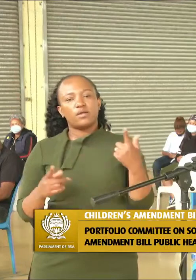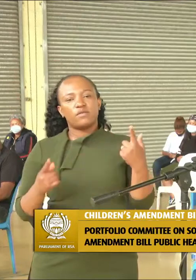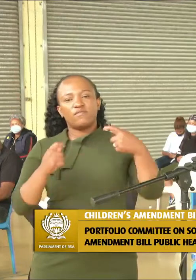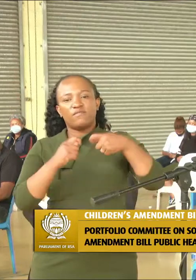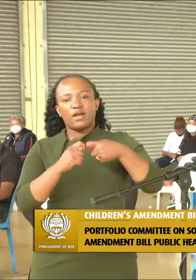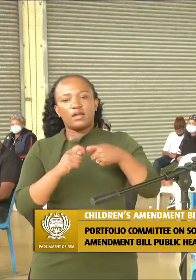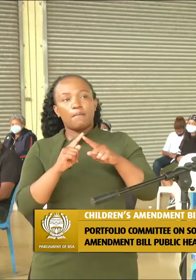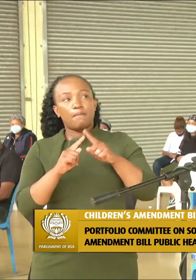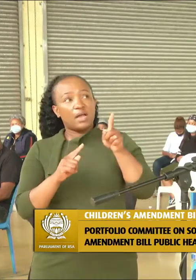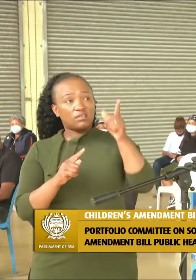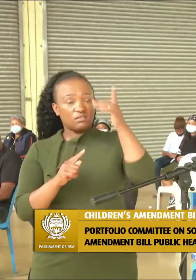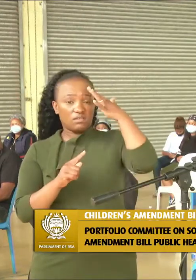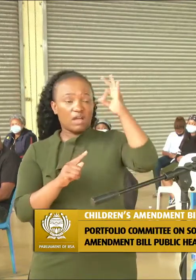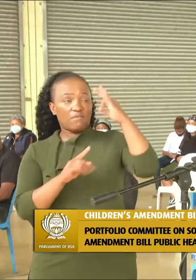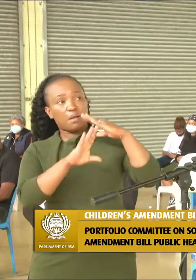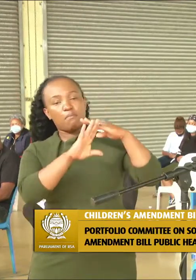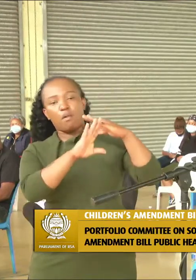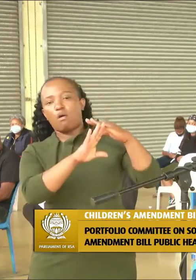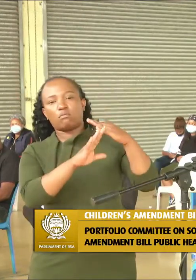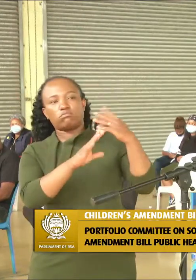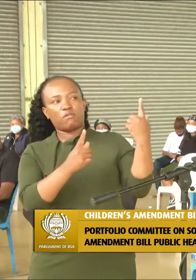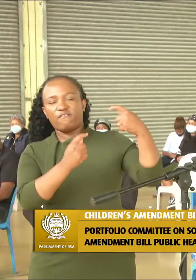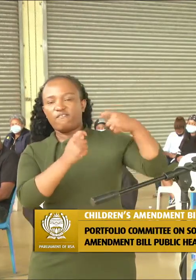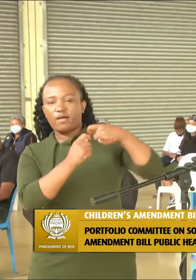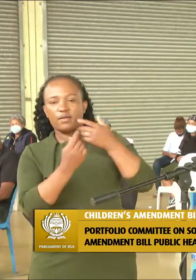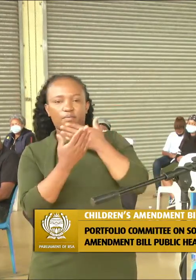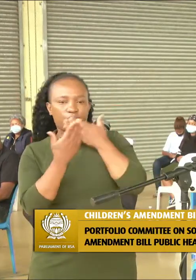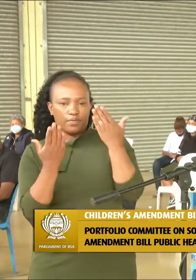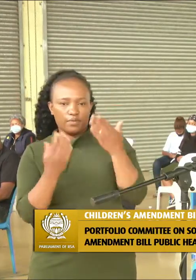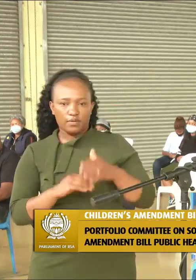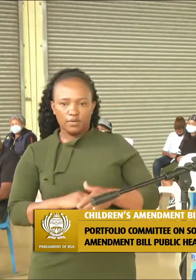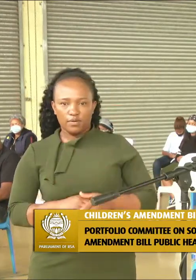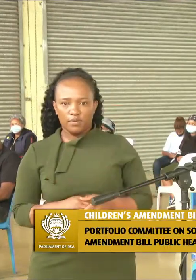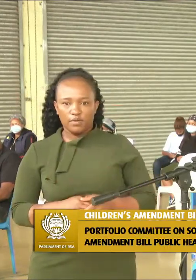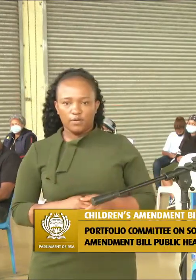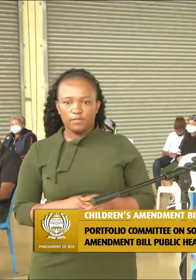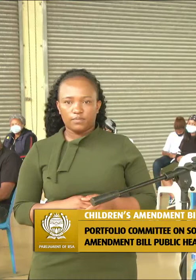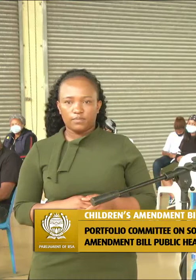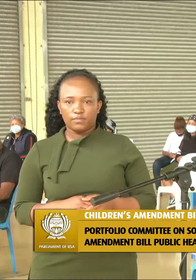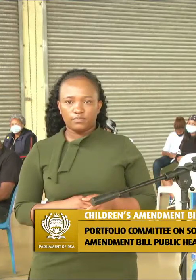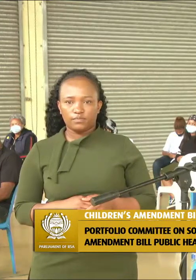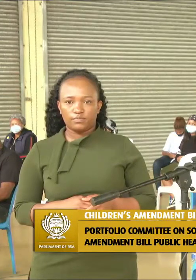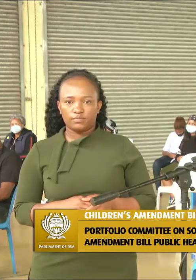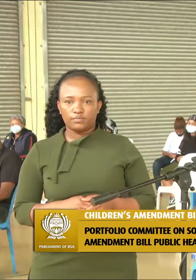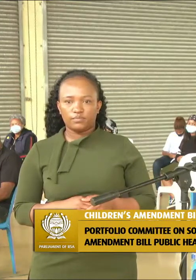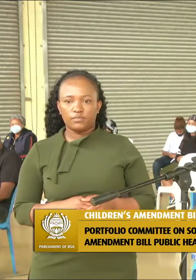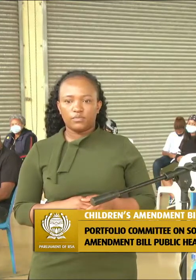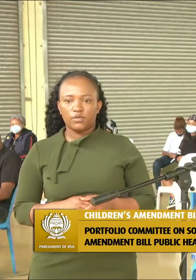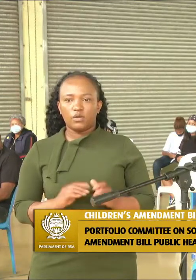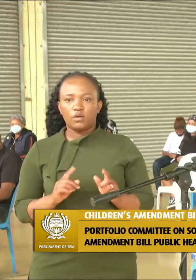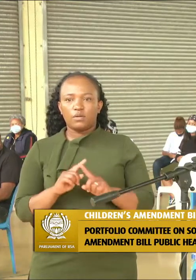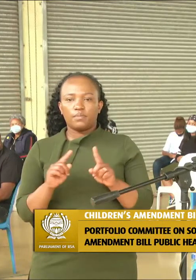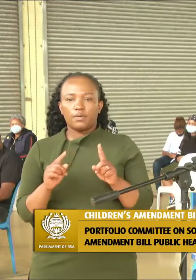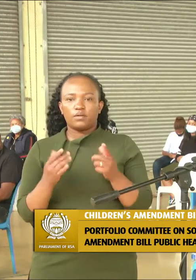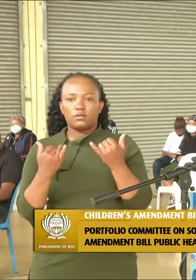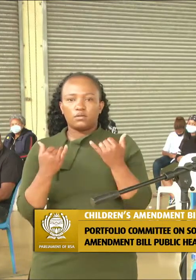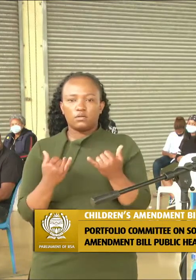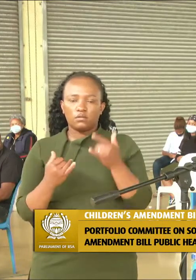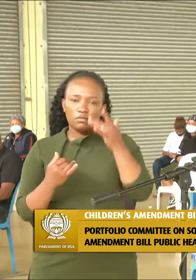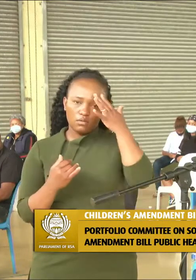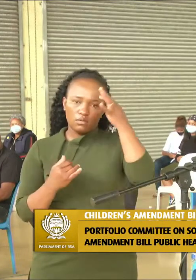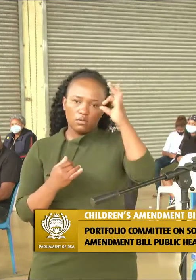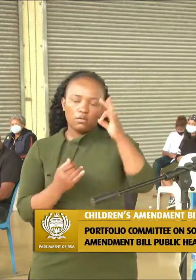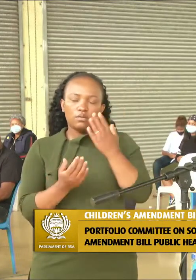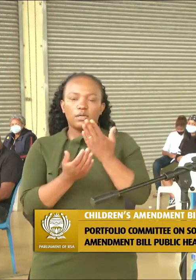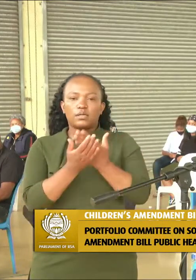uhulumeni lo othi usebenzisana nathi so singakuthokozela ukuthi uhulumeni asebenzisane nathi ukuze sisize